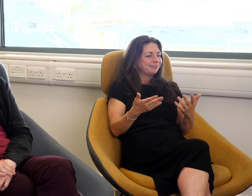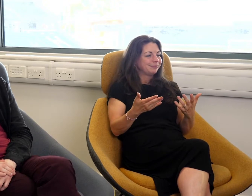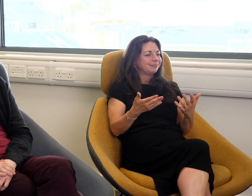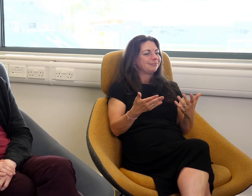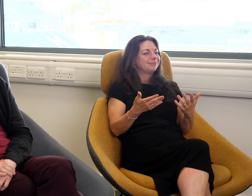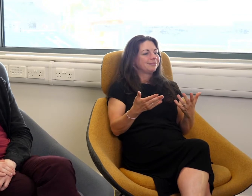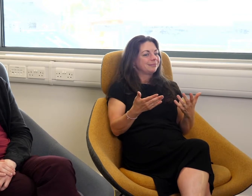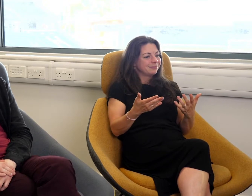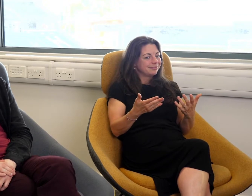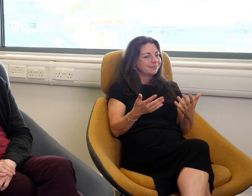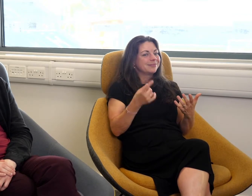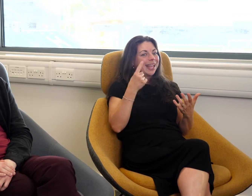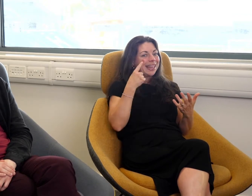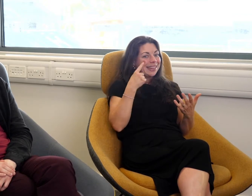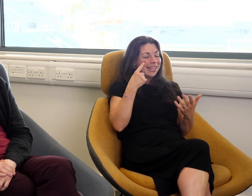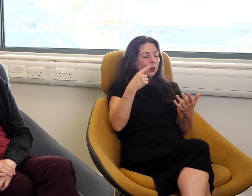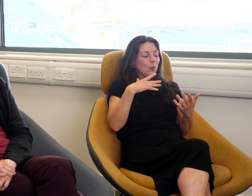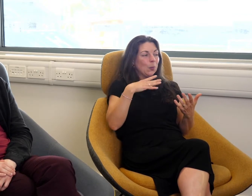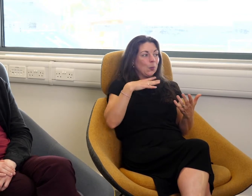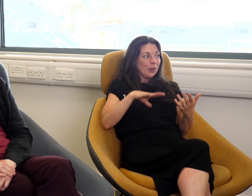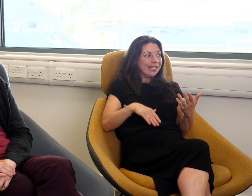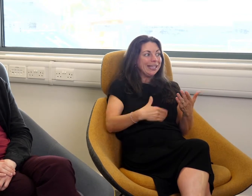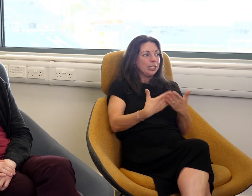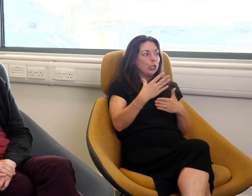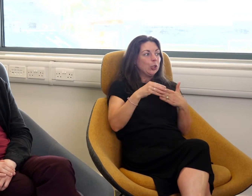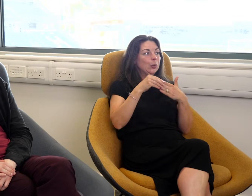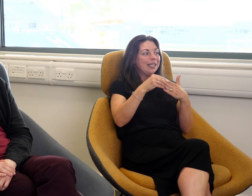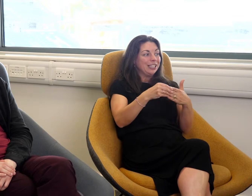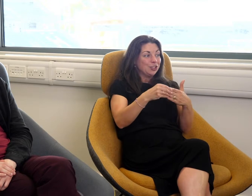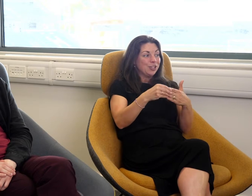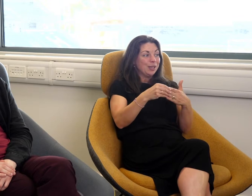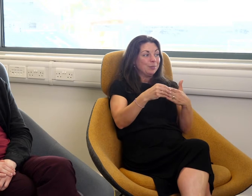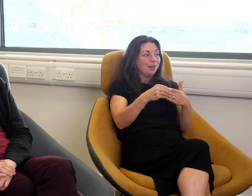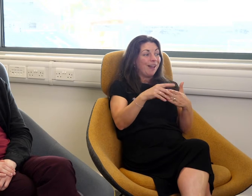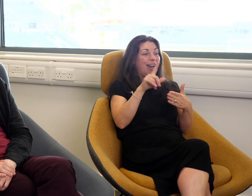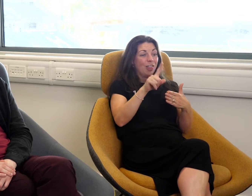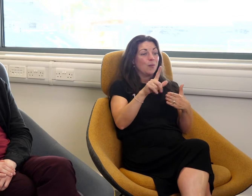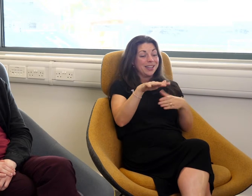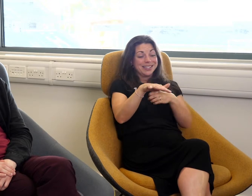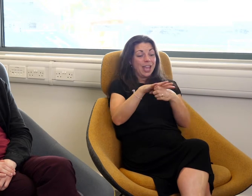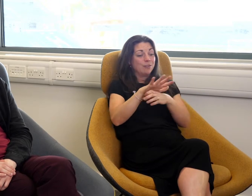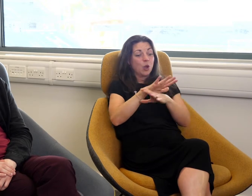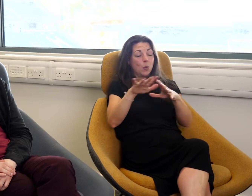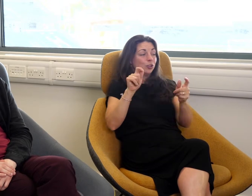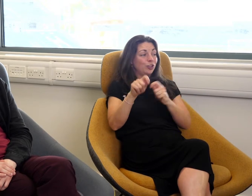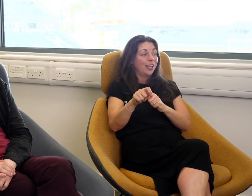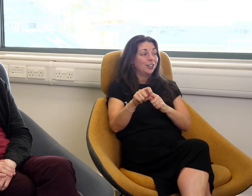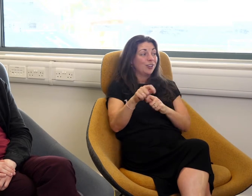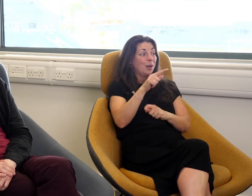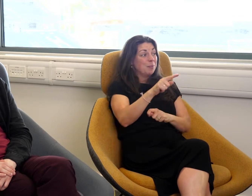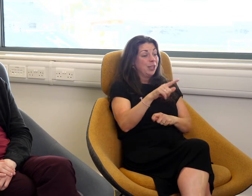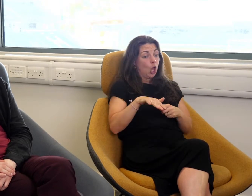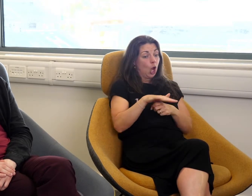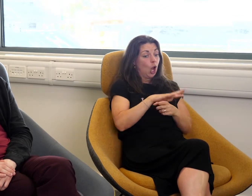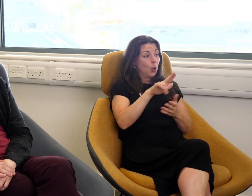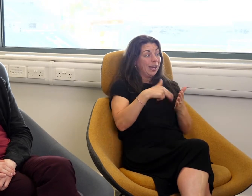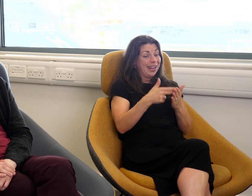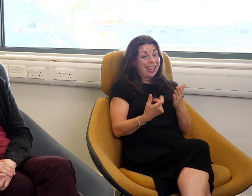without new leadership, I don't think those areas are going to get any better. And I mean, we've just had those local election results that really have kind